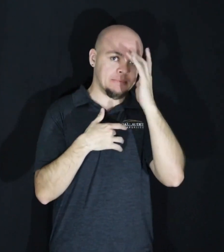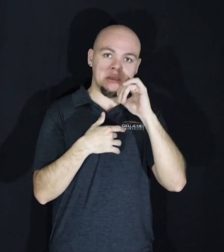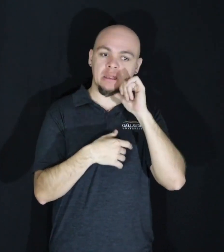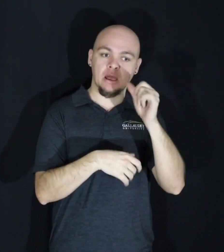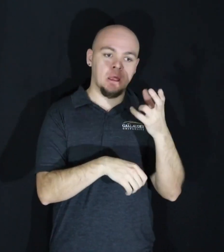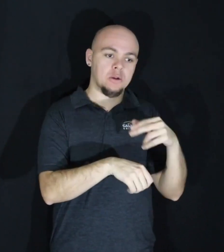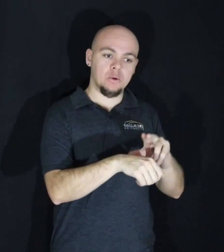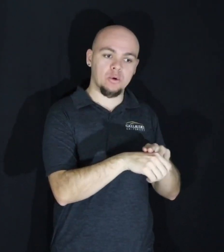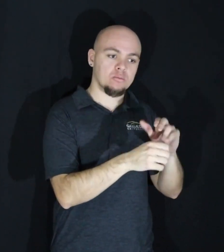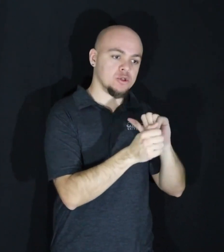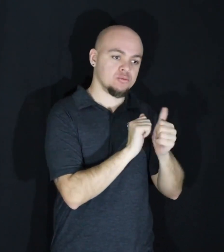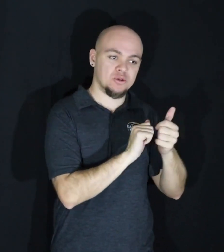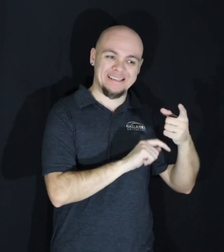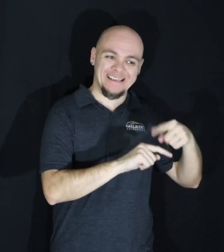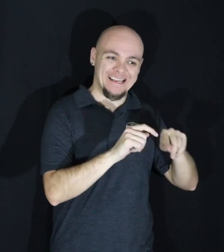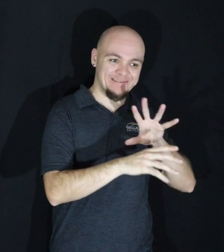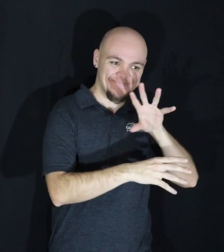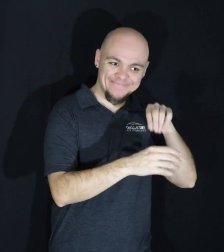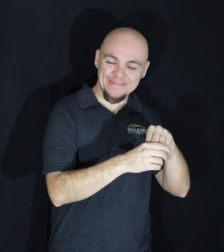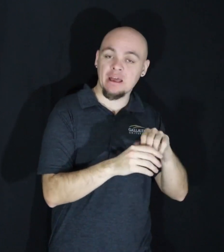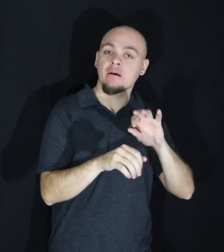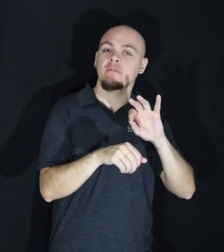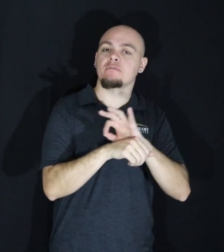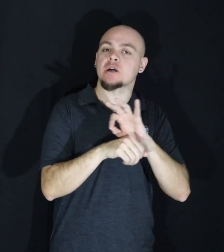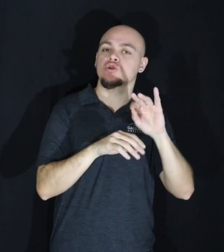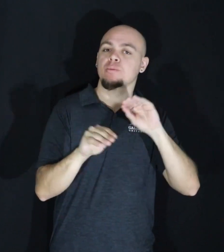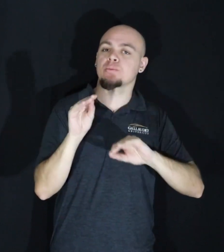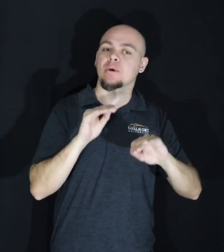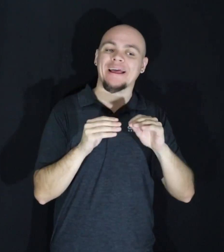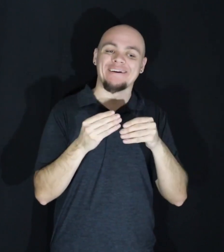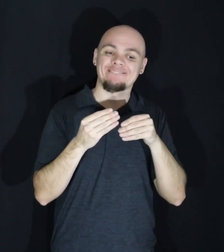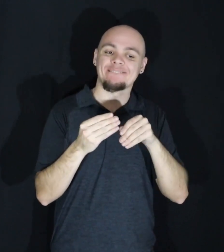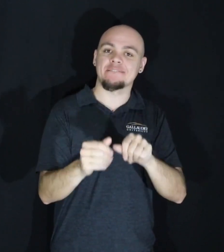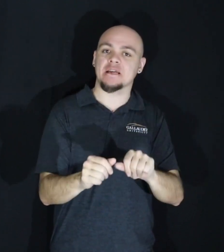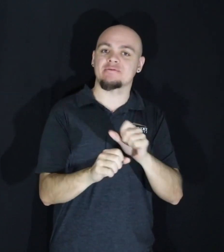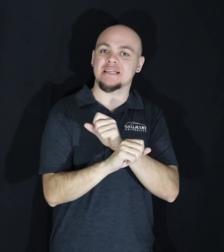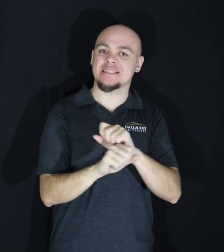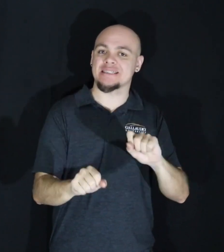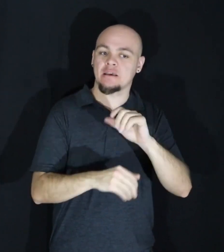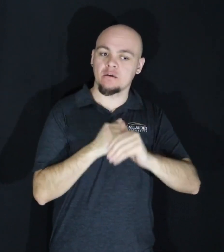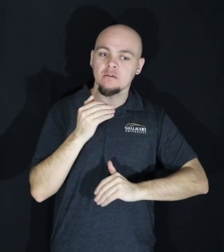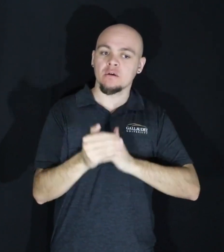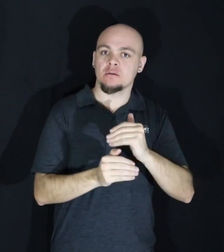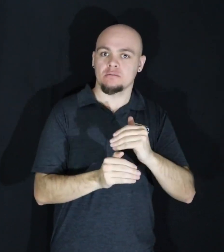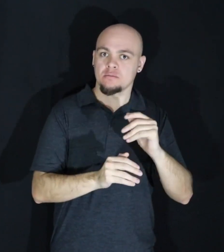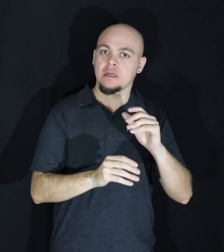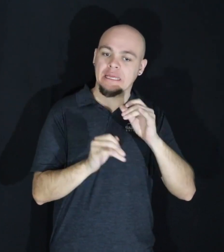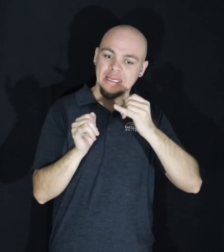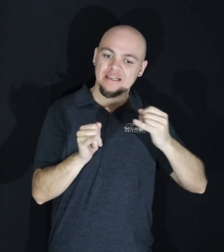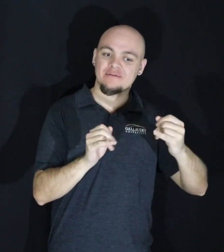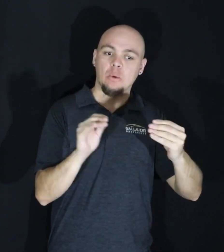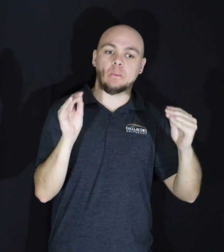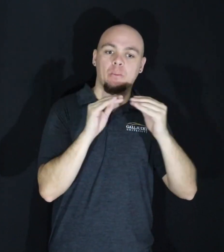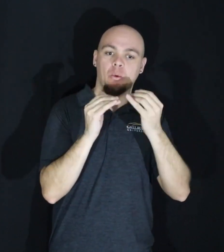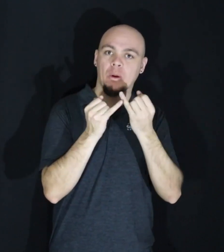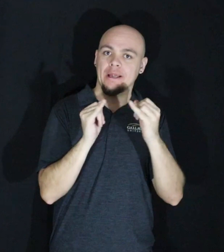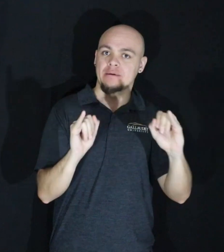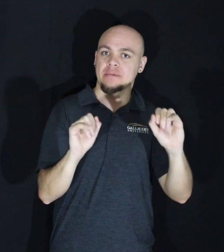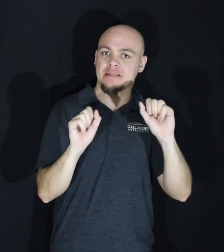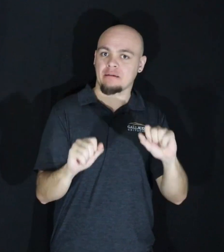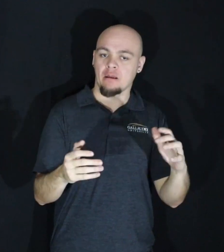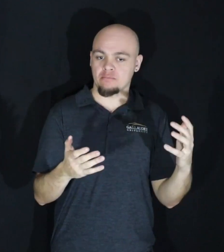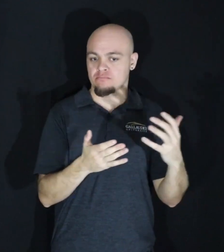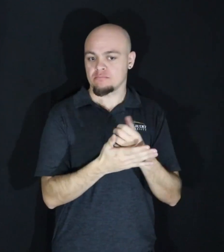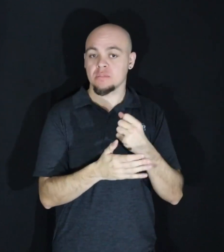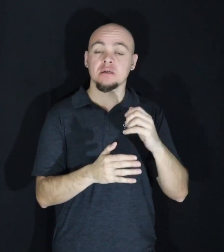sports. Functional movements are the most effective and safe way to get these individuals more independent.